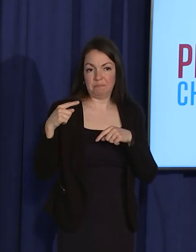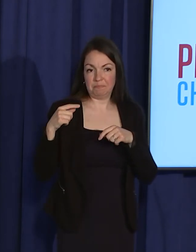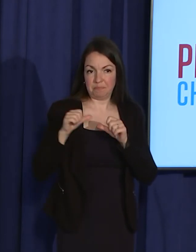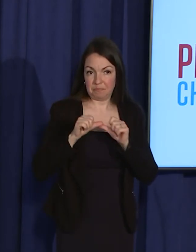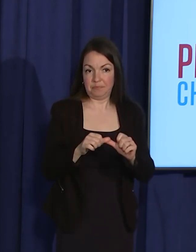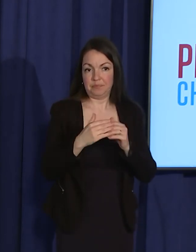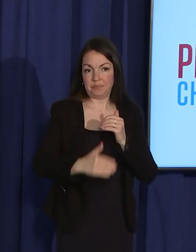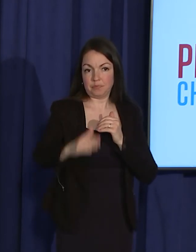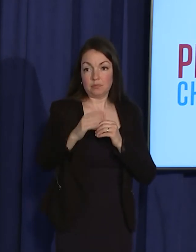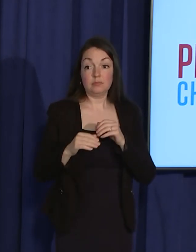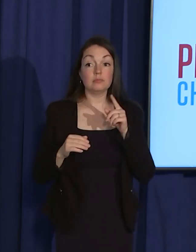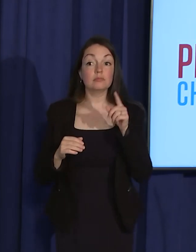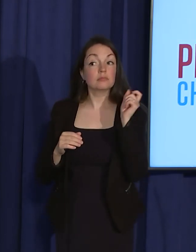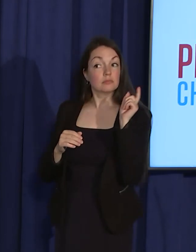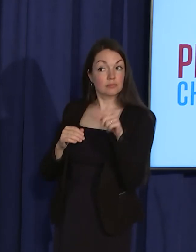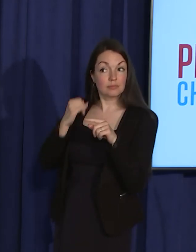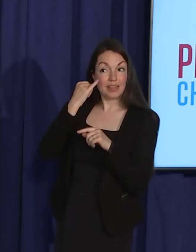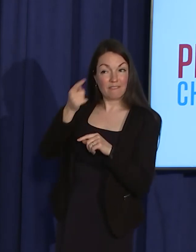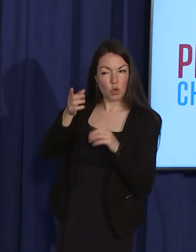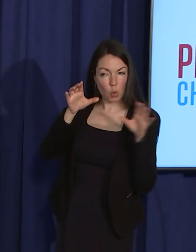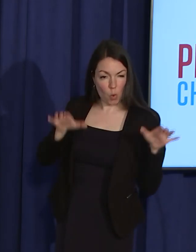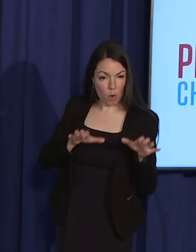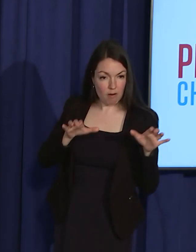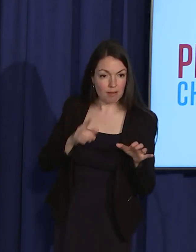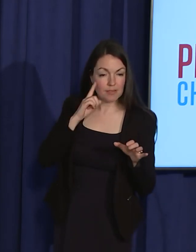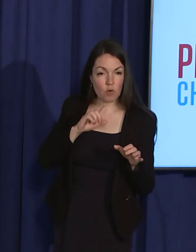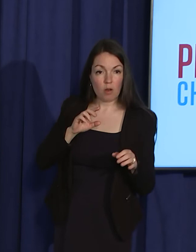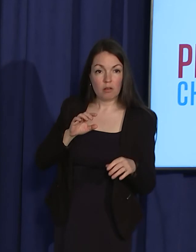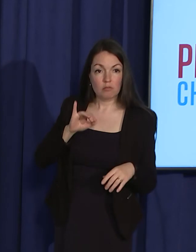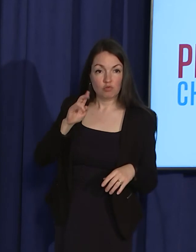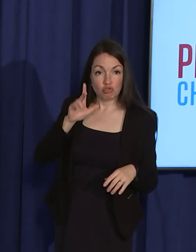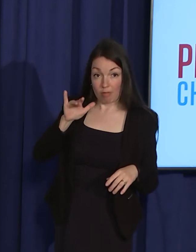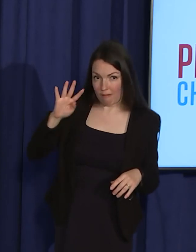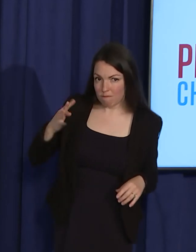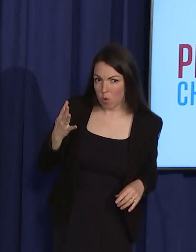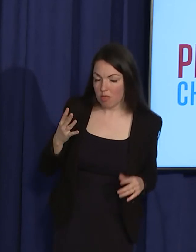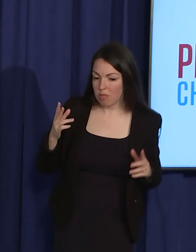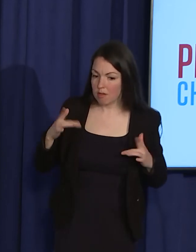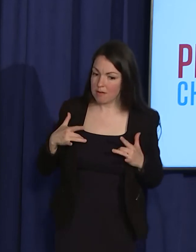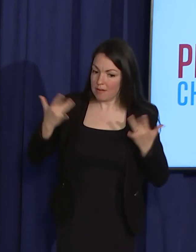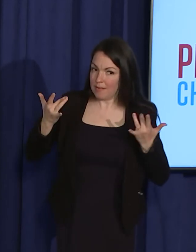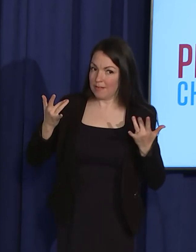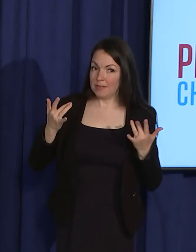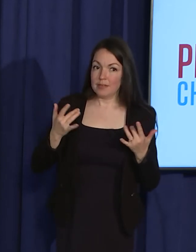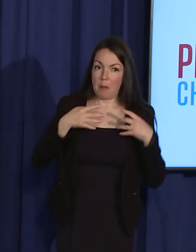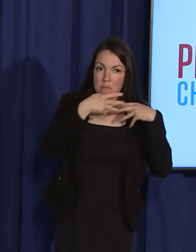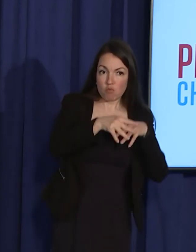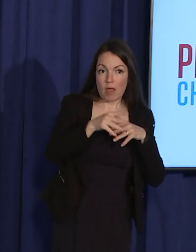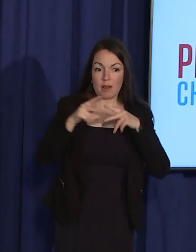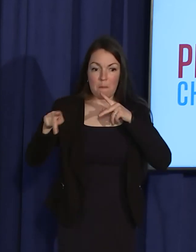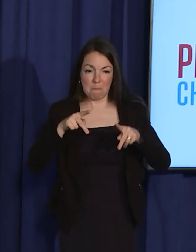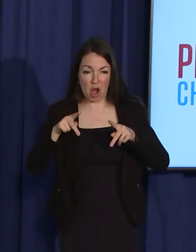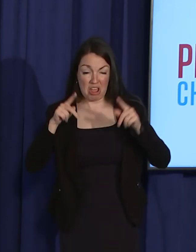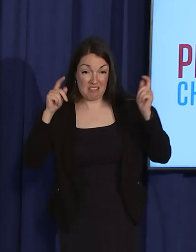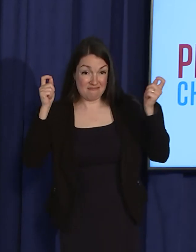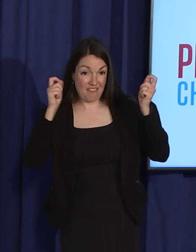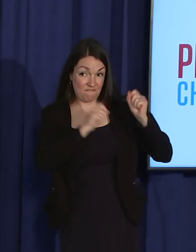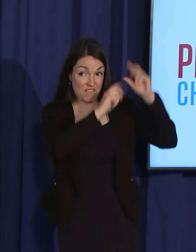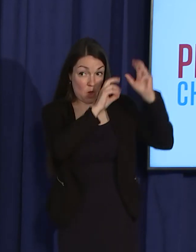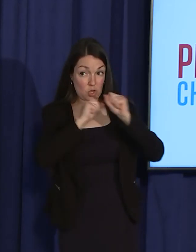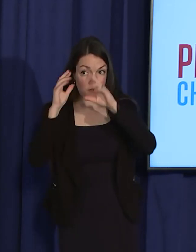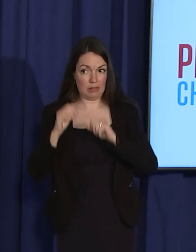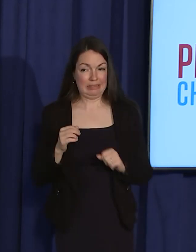4th of July, would you say, let's have a parade and a party and some fireworks? If I was an organizer for the